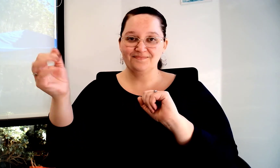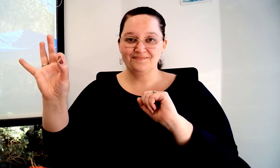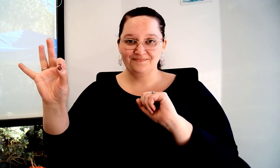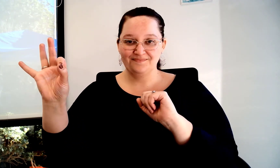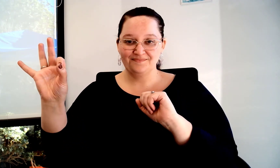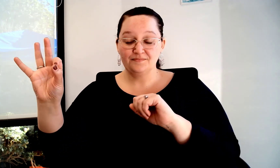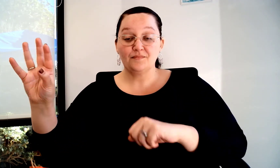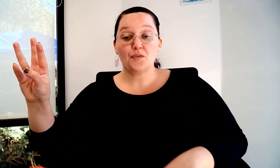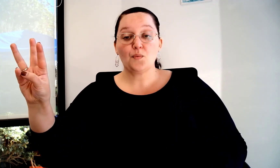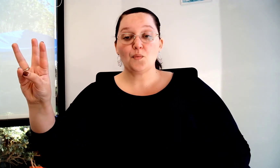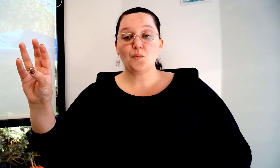Number 19,